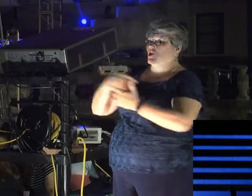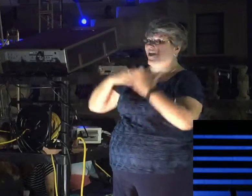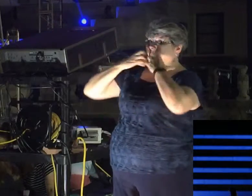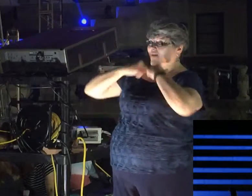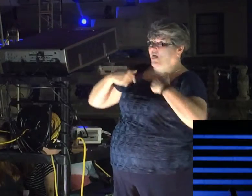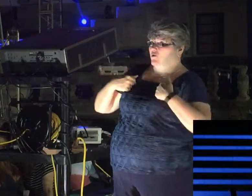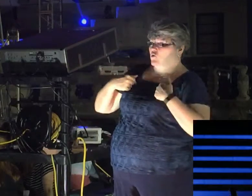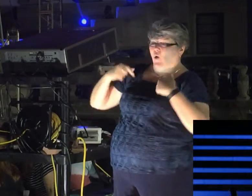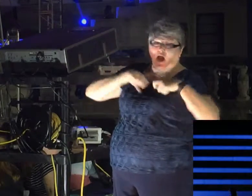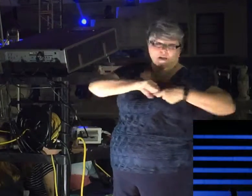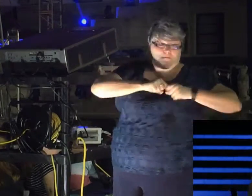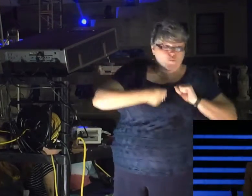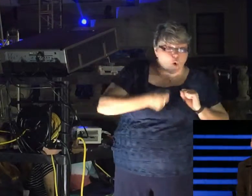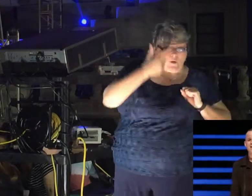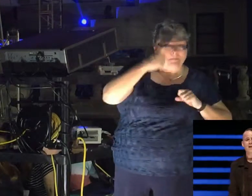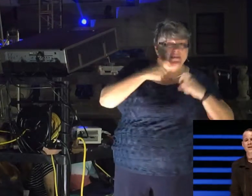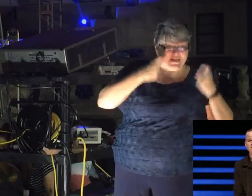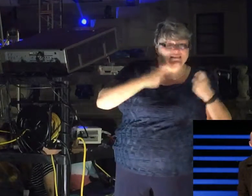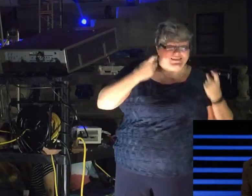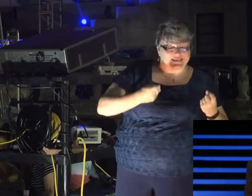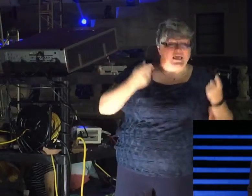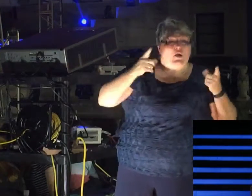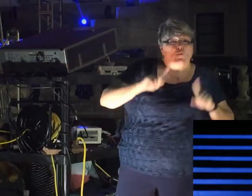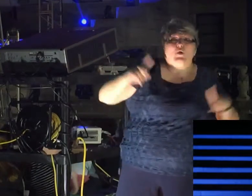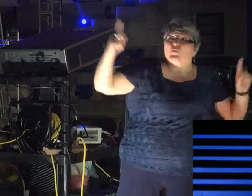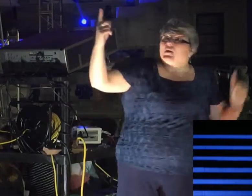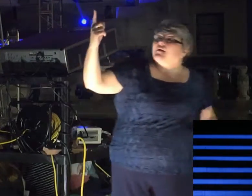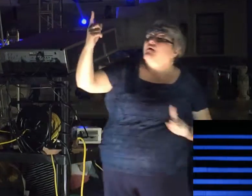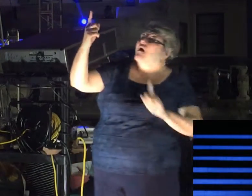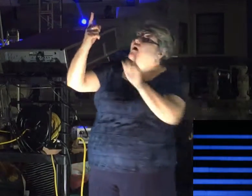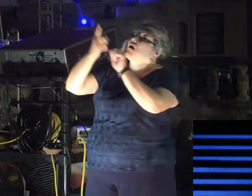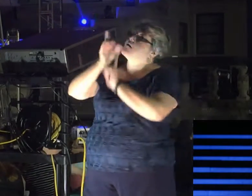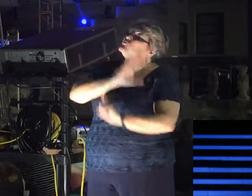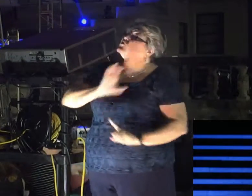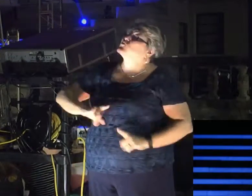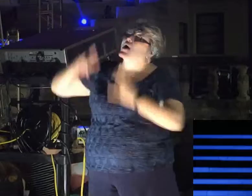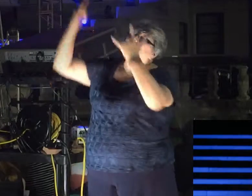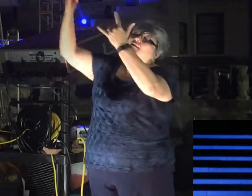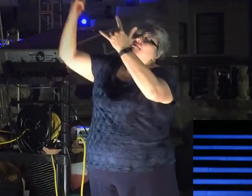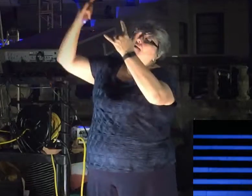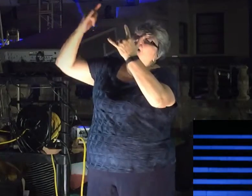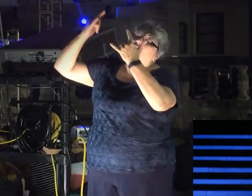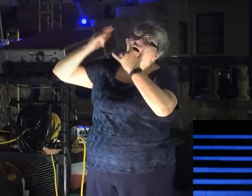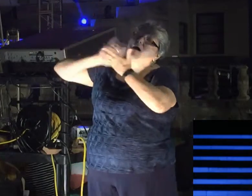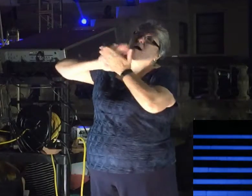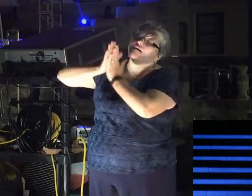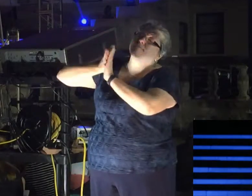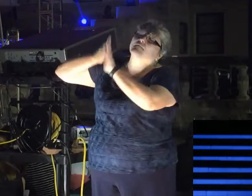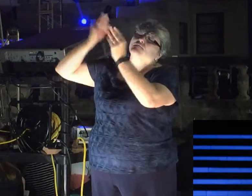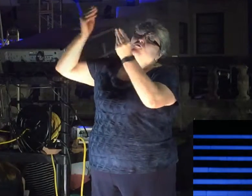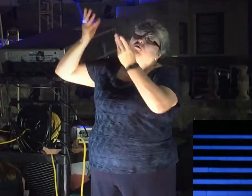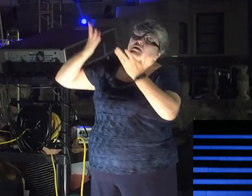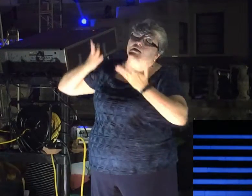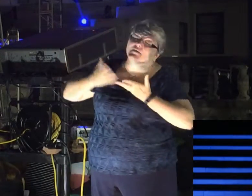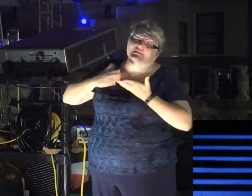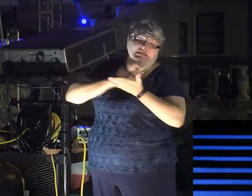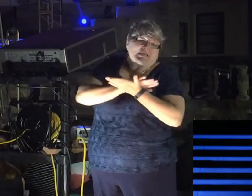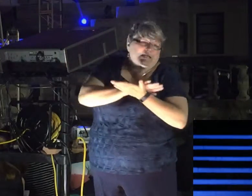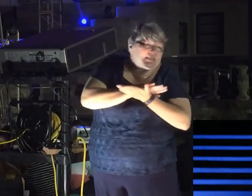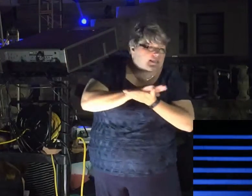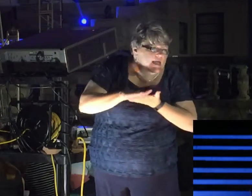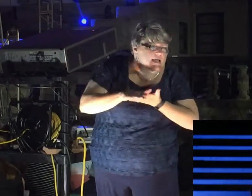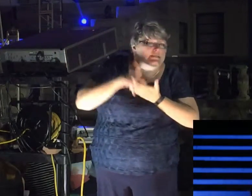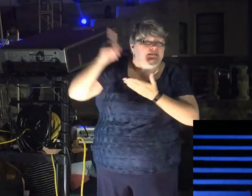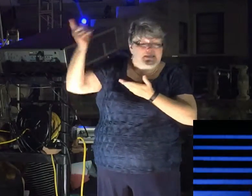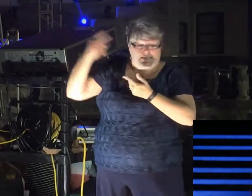value. You are broken because of sin, but when we come to Christ, He loves, he forgives,